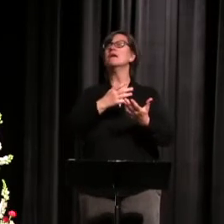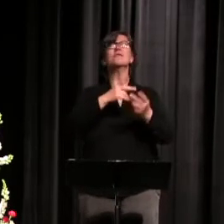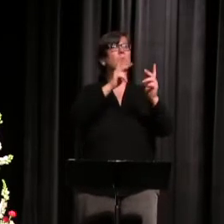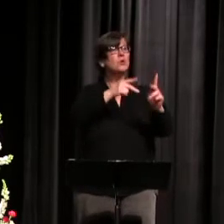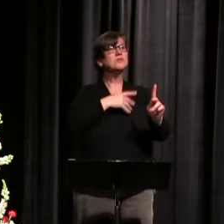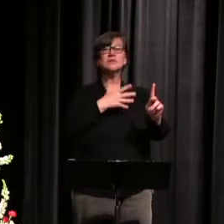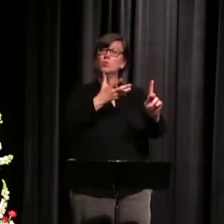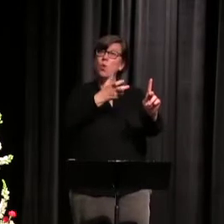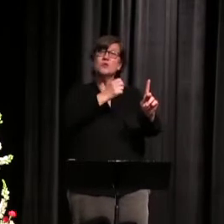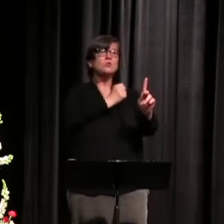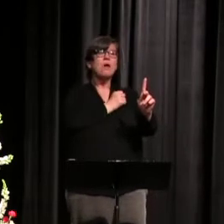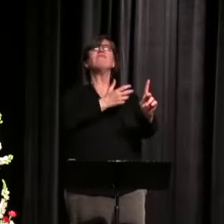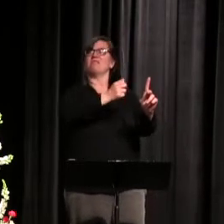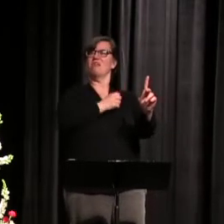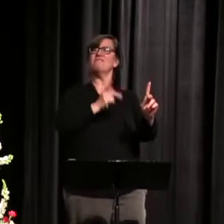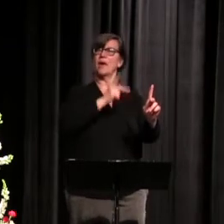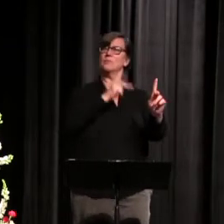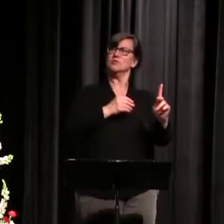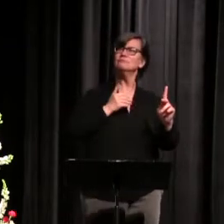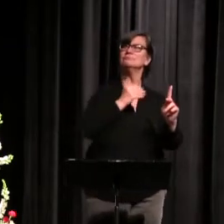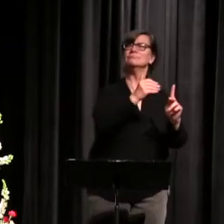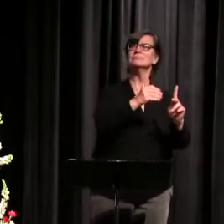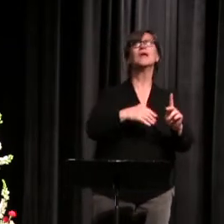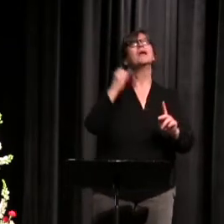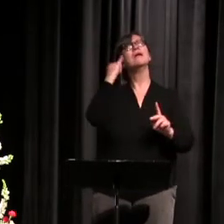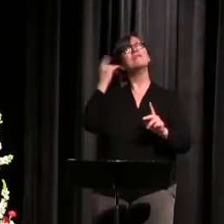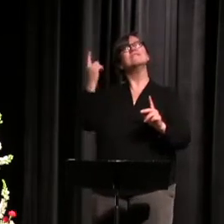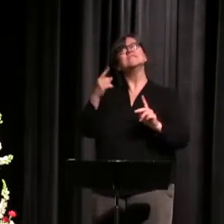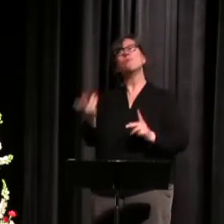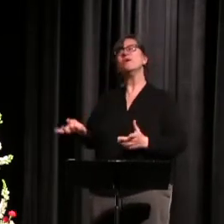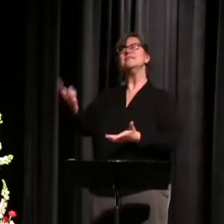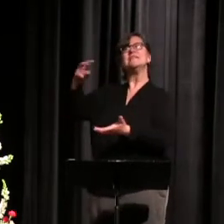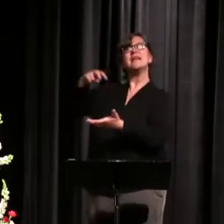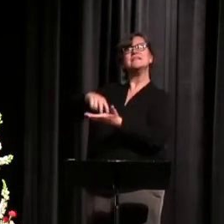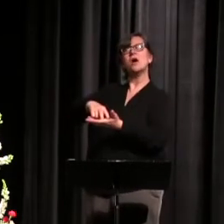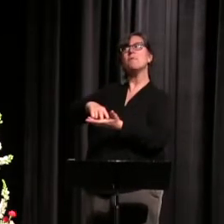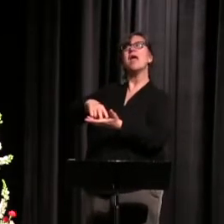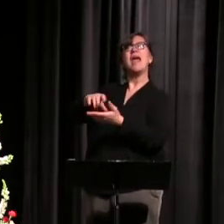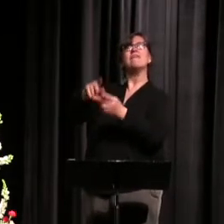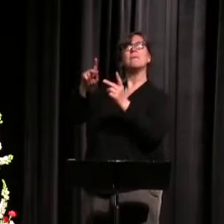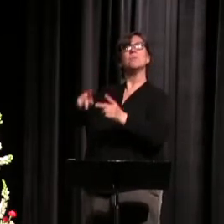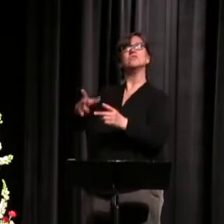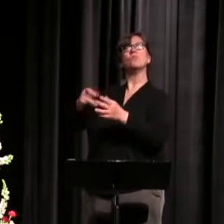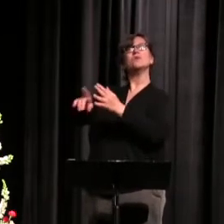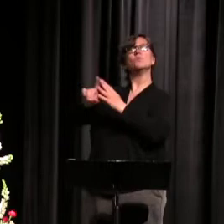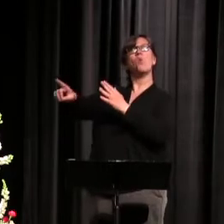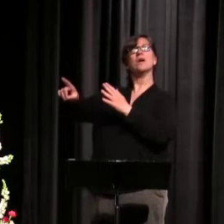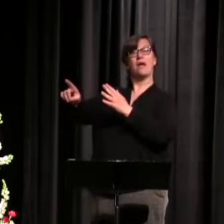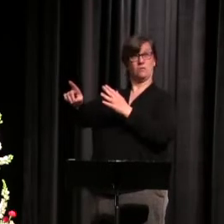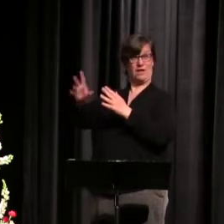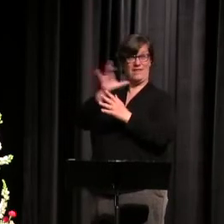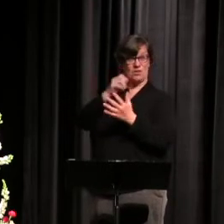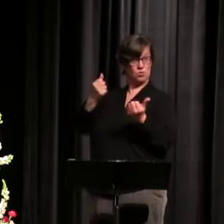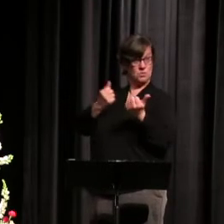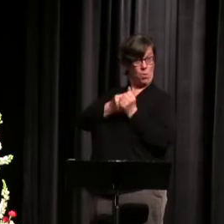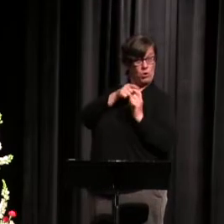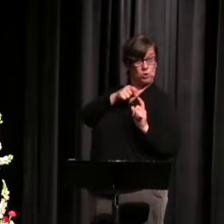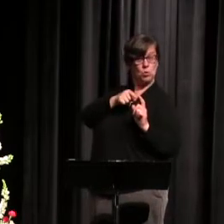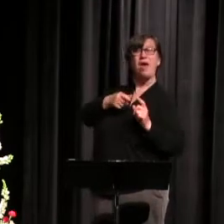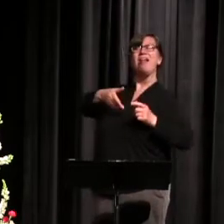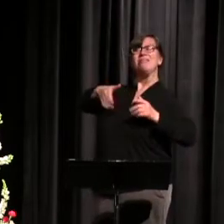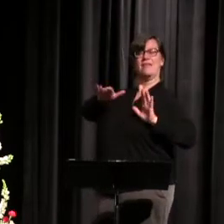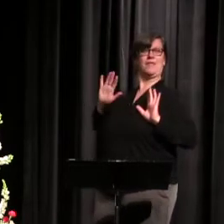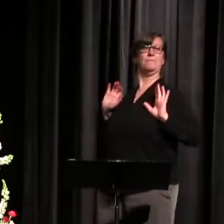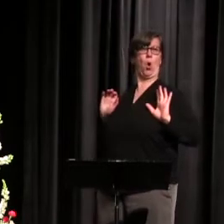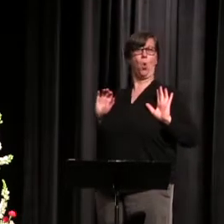is willing to up and walk out of your life, let them go. Those who